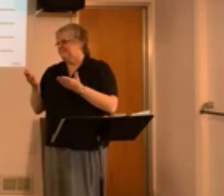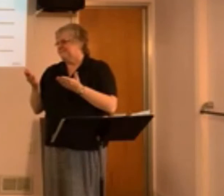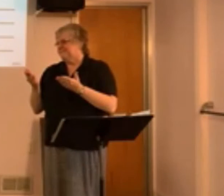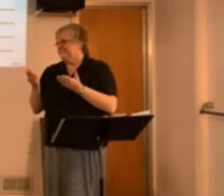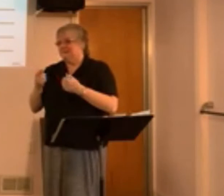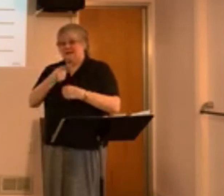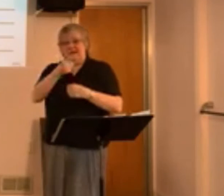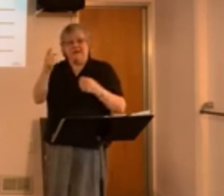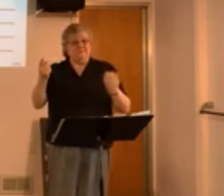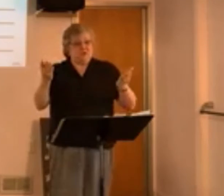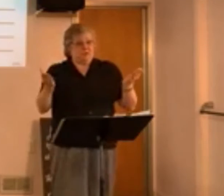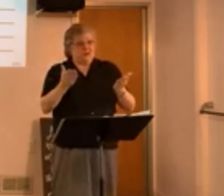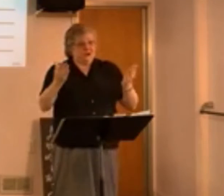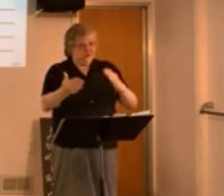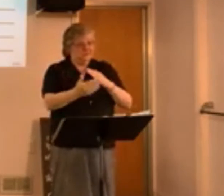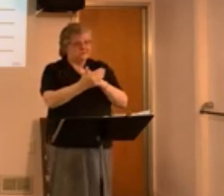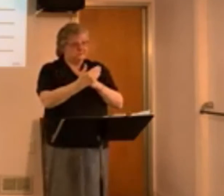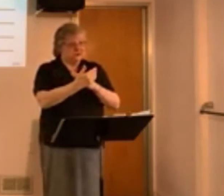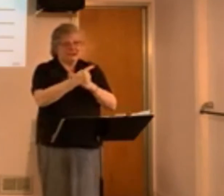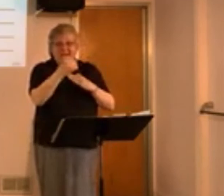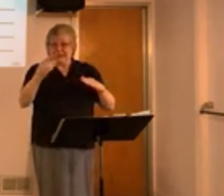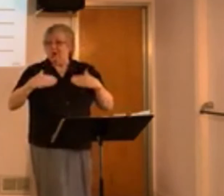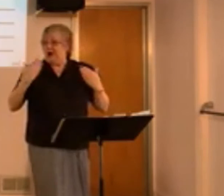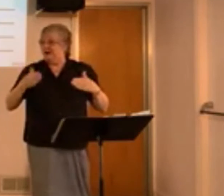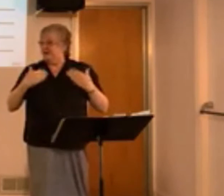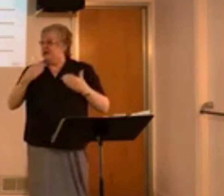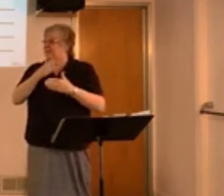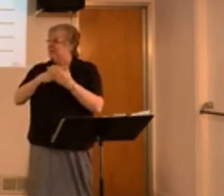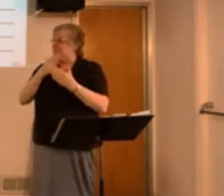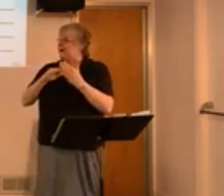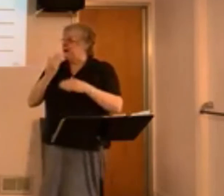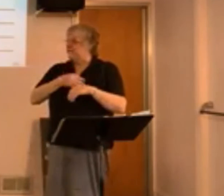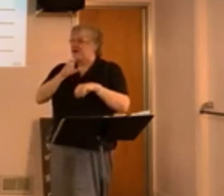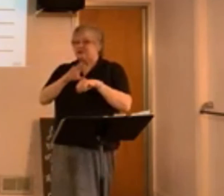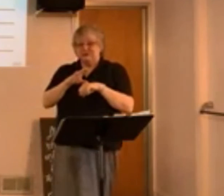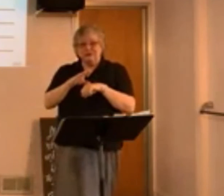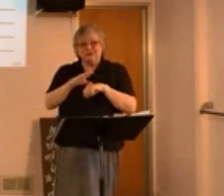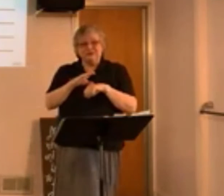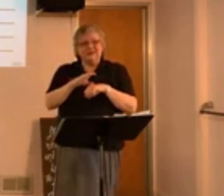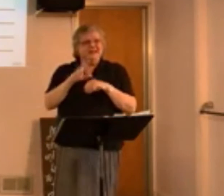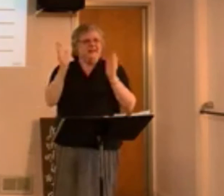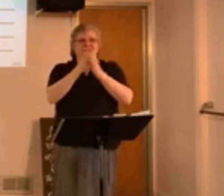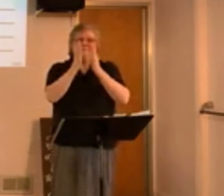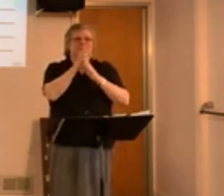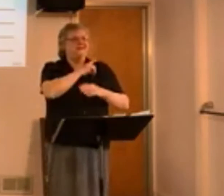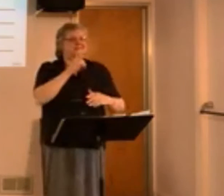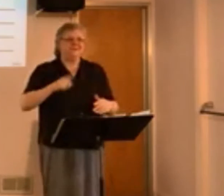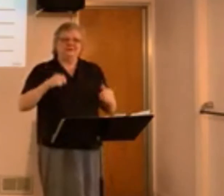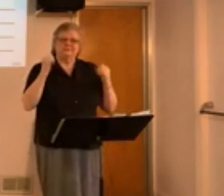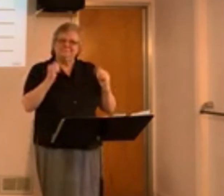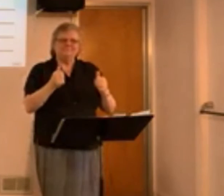If you're here this morning and you're enjoying being a part of our church, then praise the Lord.